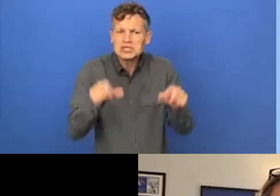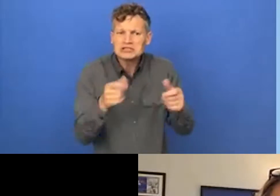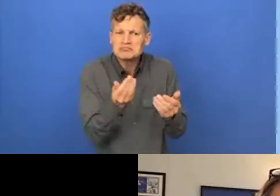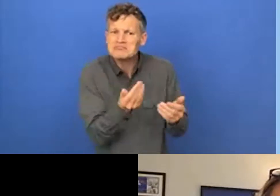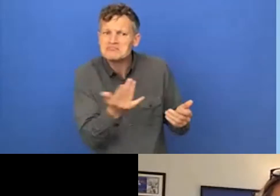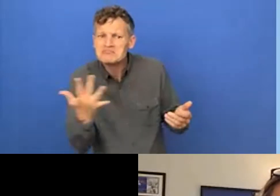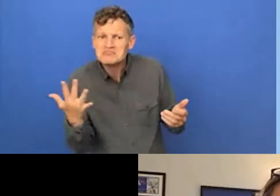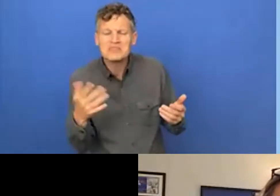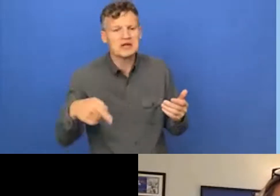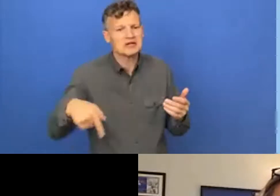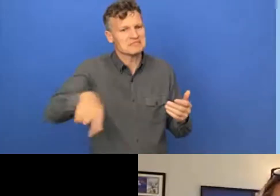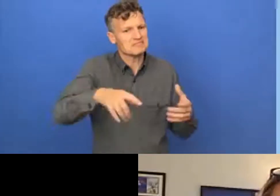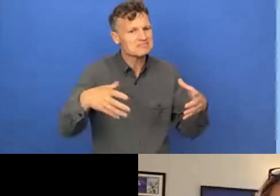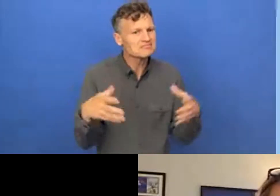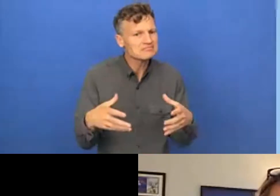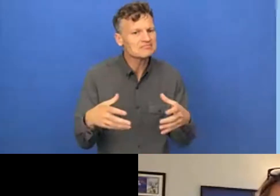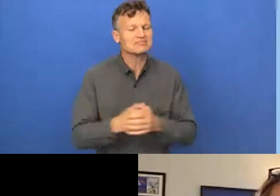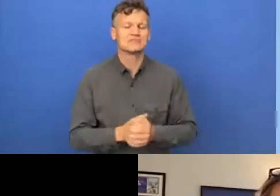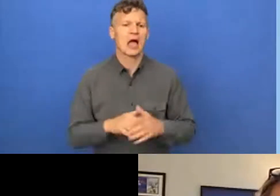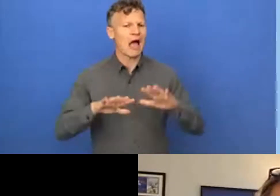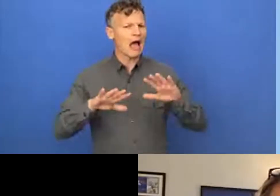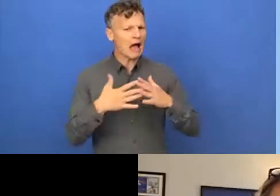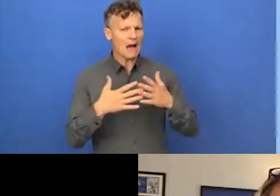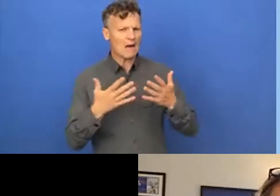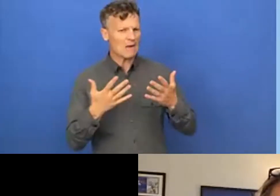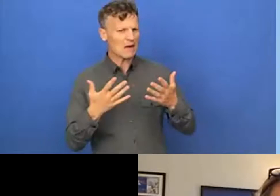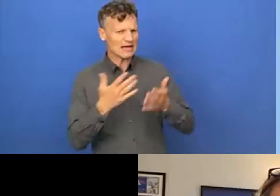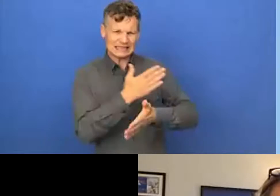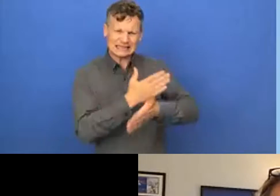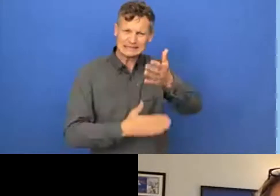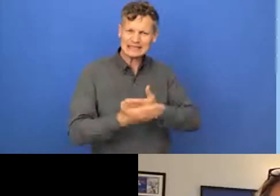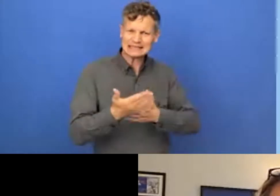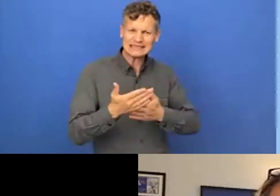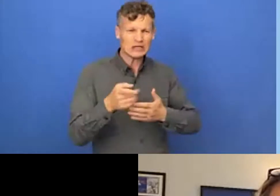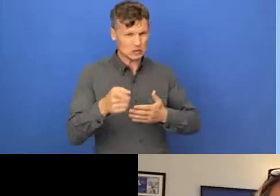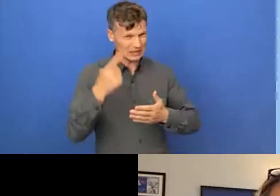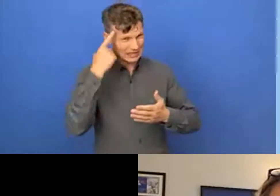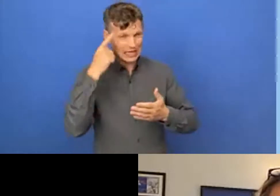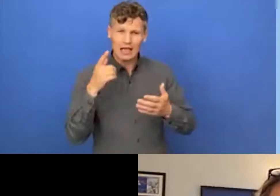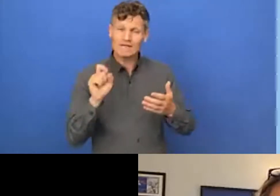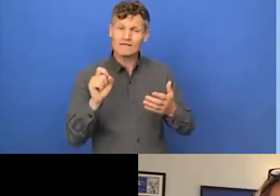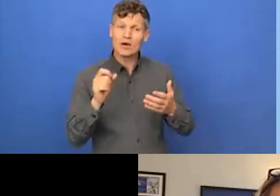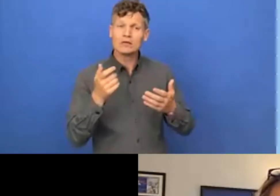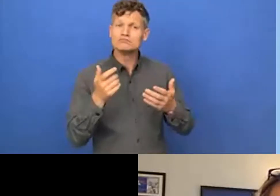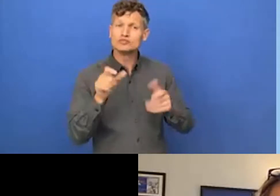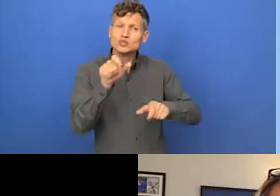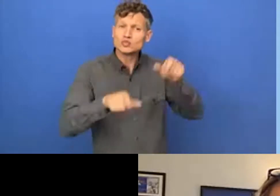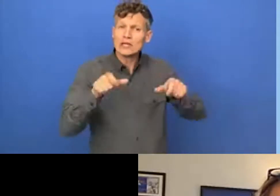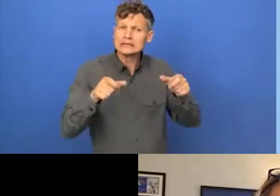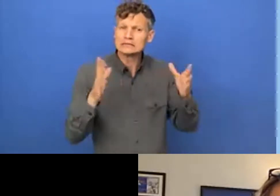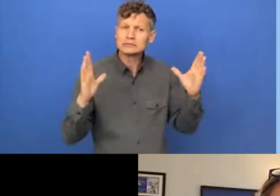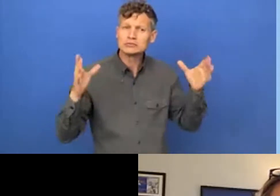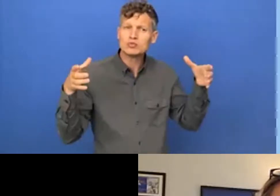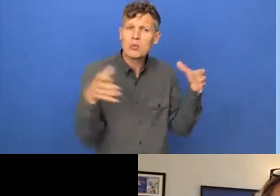with disabilities, have you observed that small groups, small classrooms are